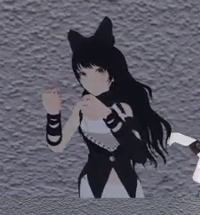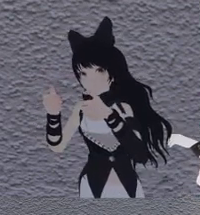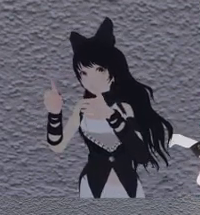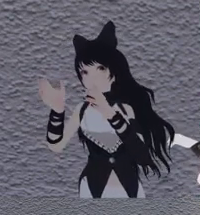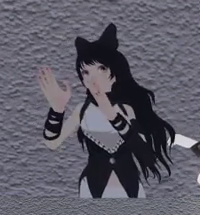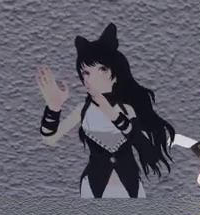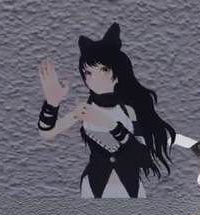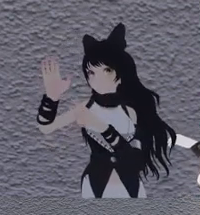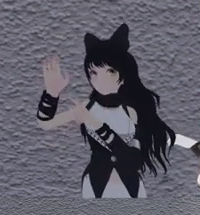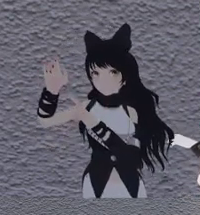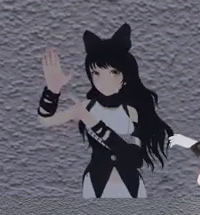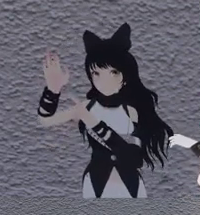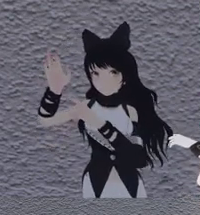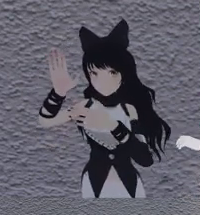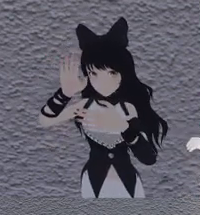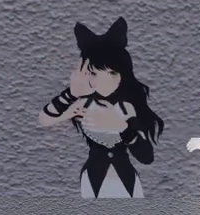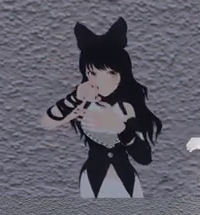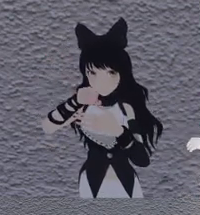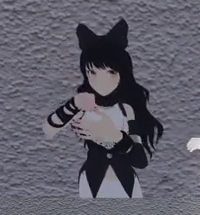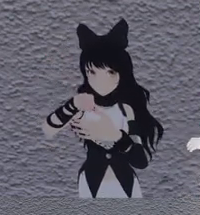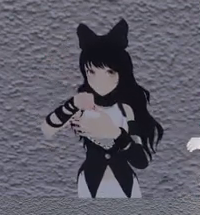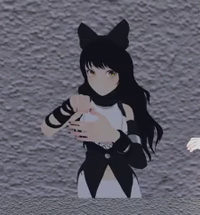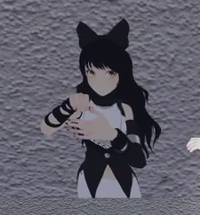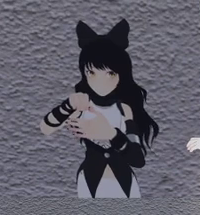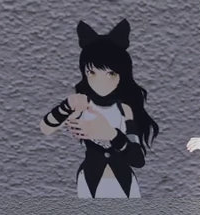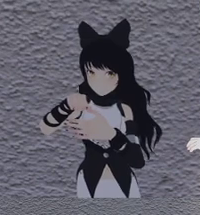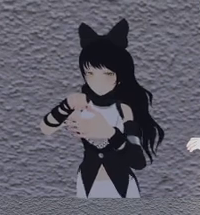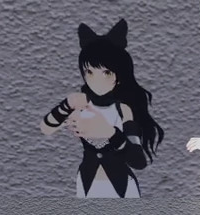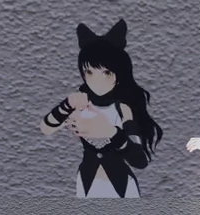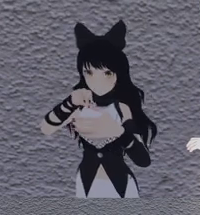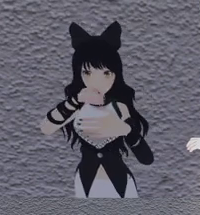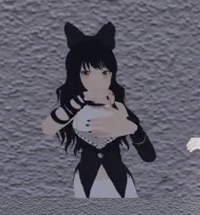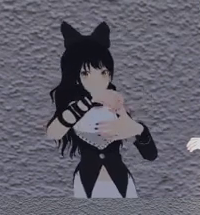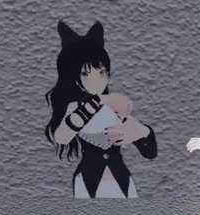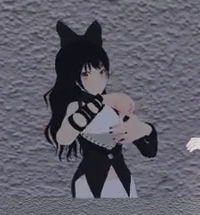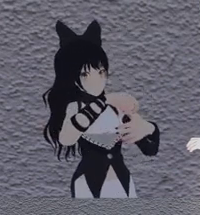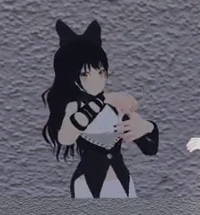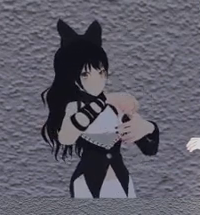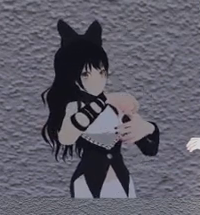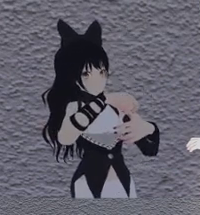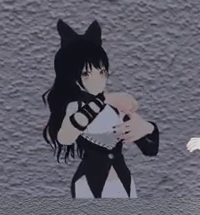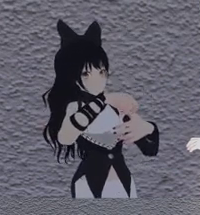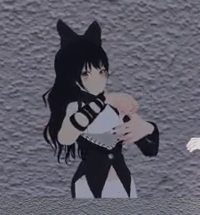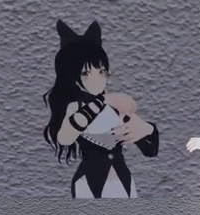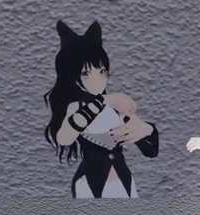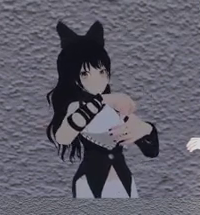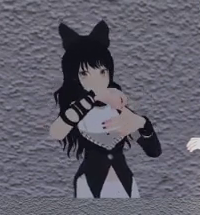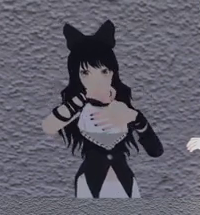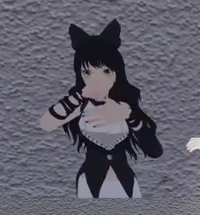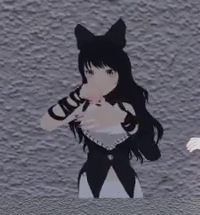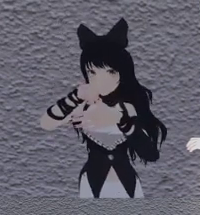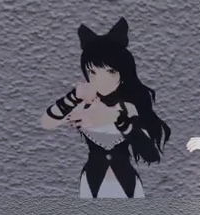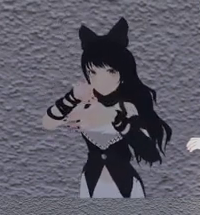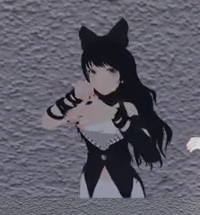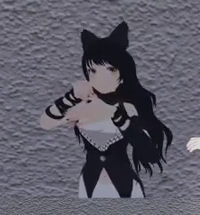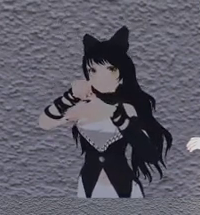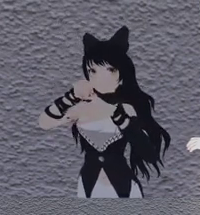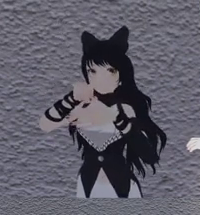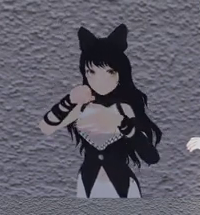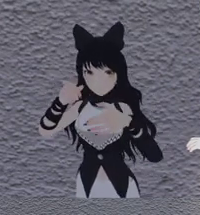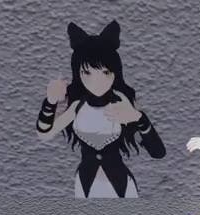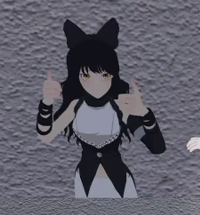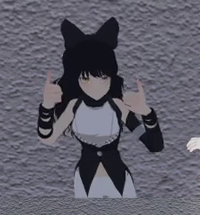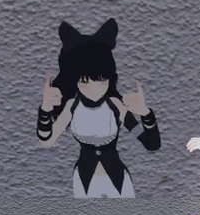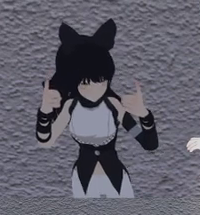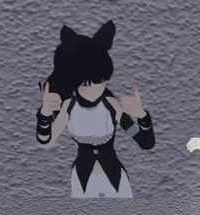And another different, if you don't have these controllers, you're just going to use a closed hand. But if you do have index or the ability to,